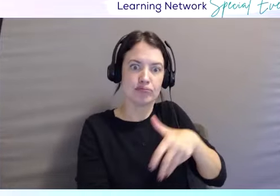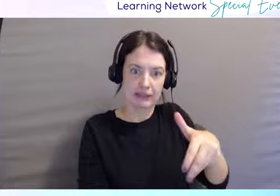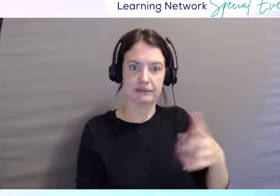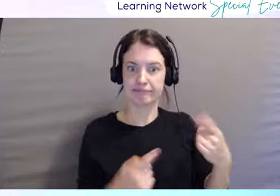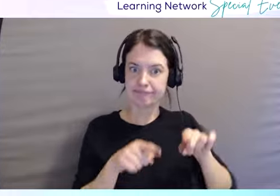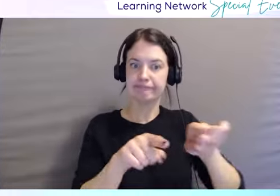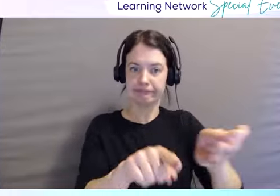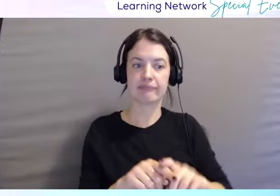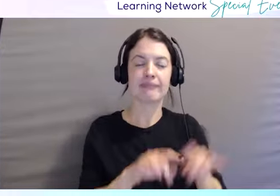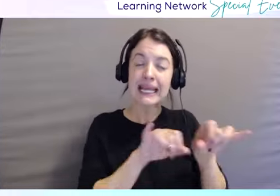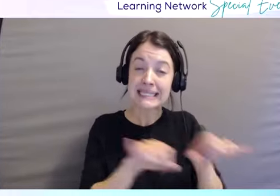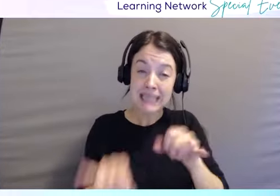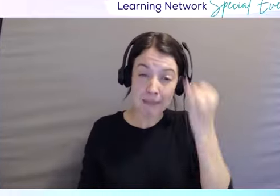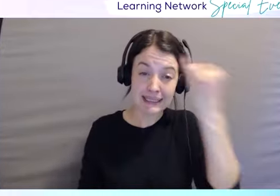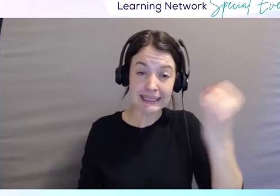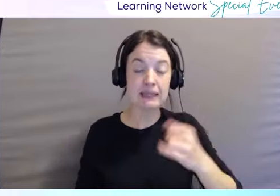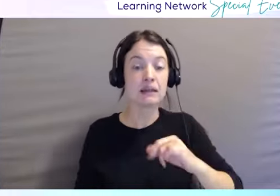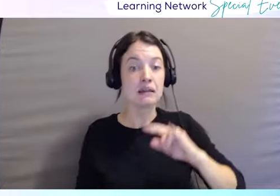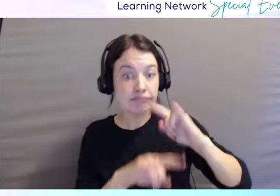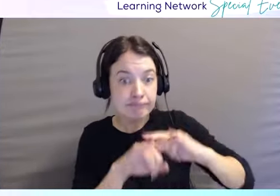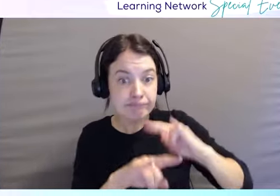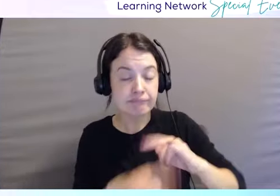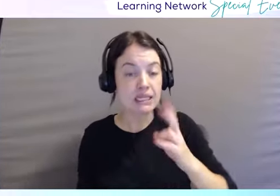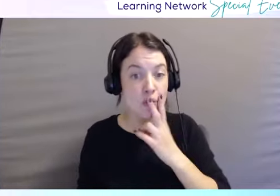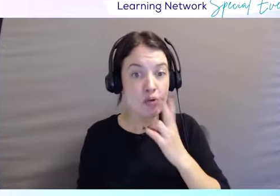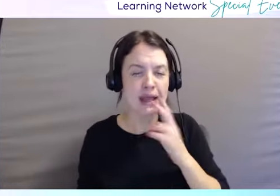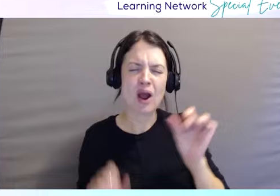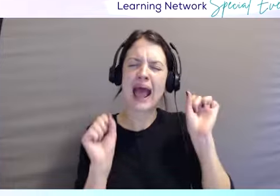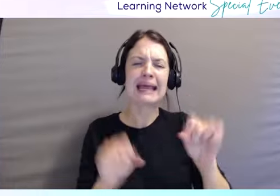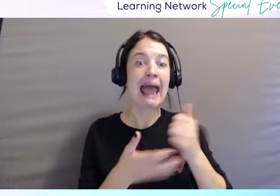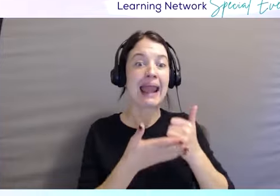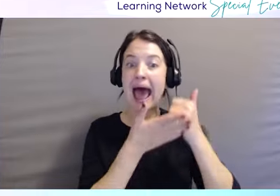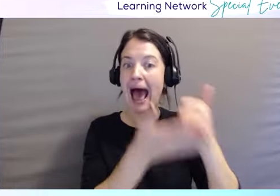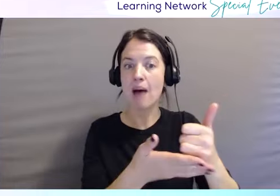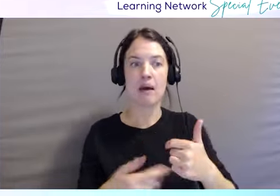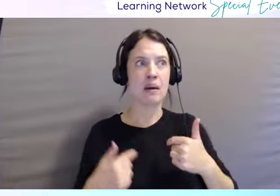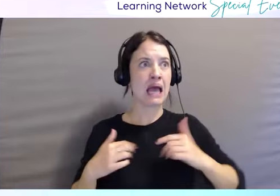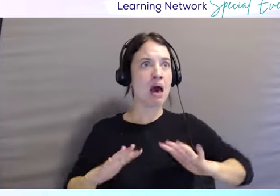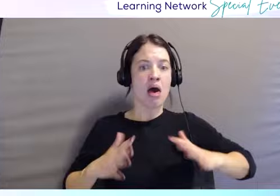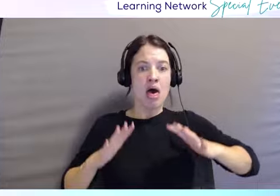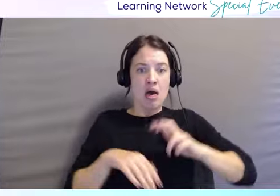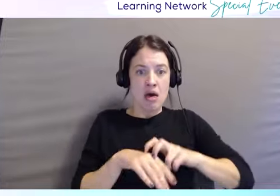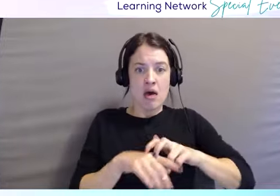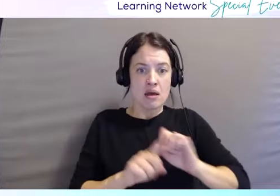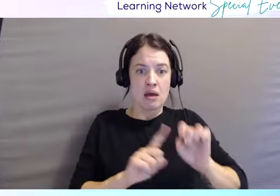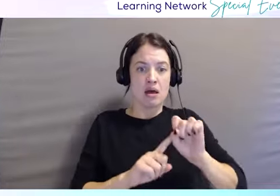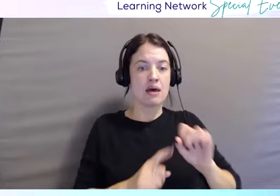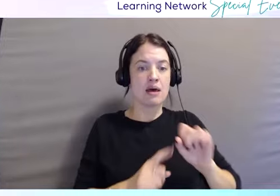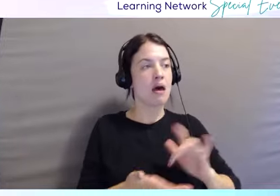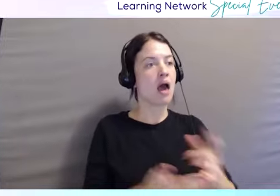as I've described it, can actually help women in accepting their situation and dealing with their depression, anxiety, and